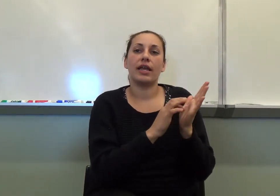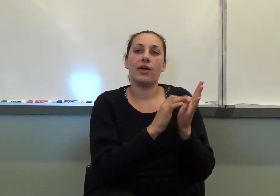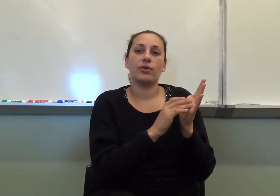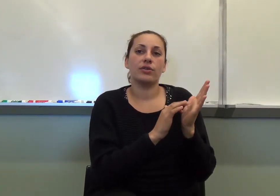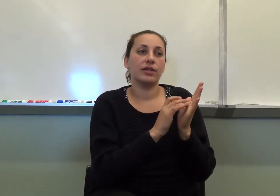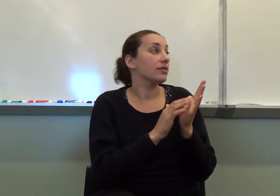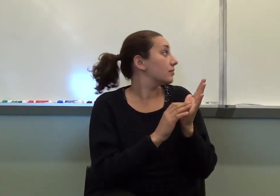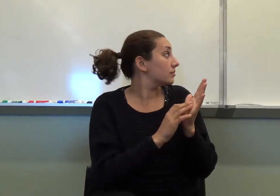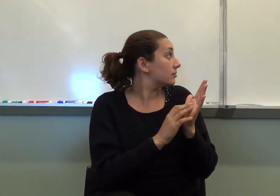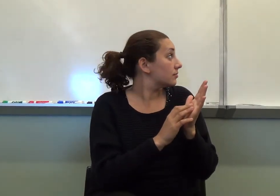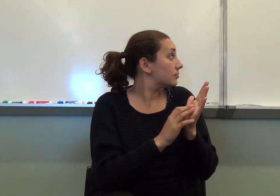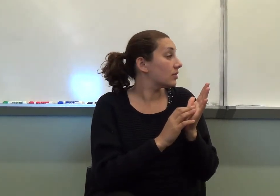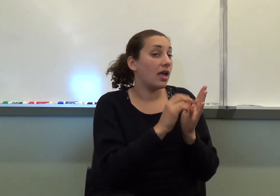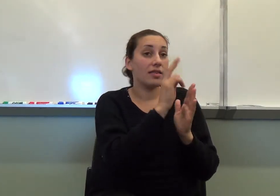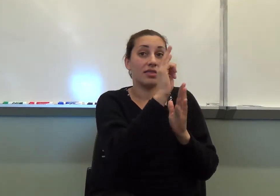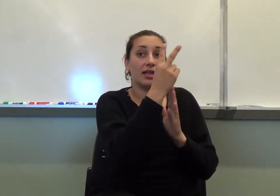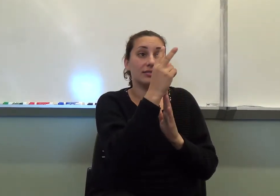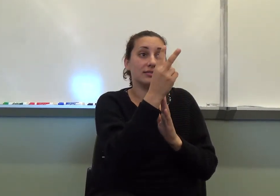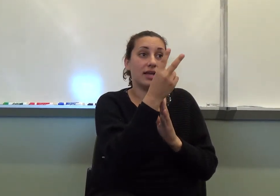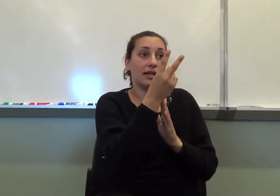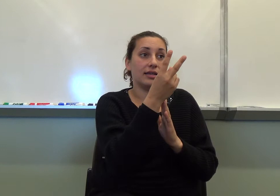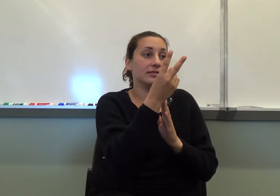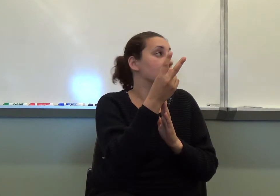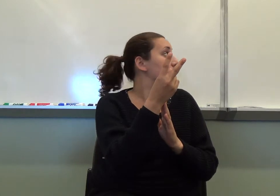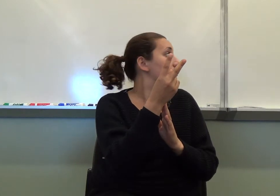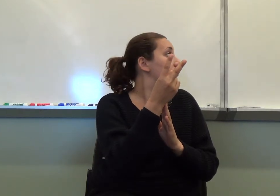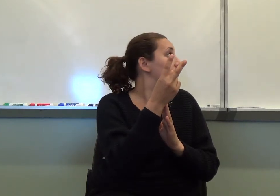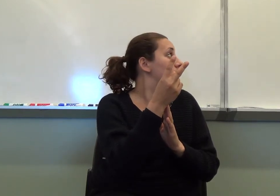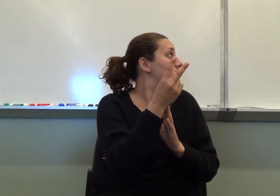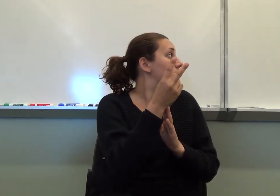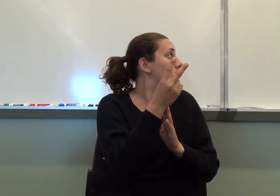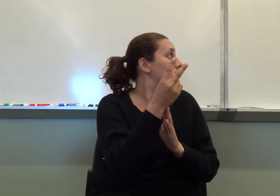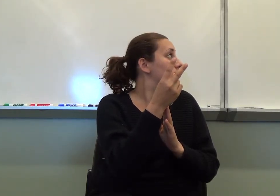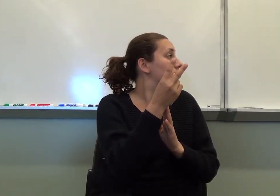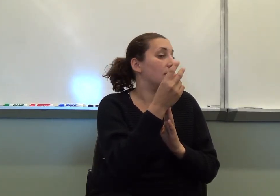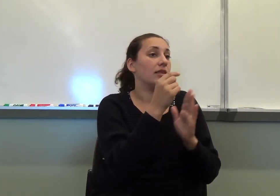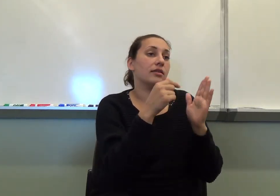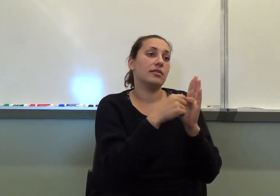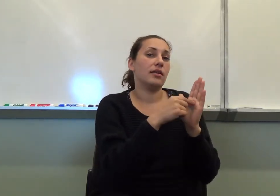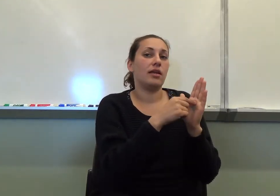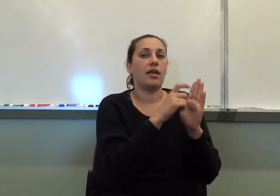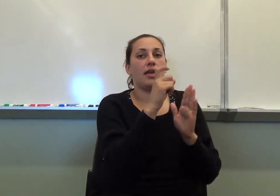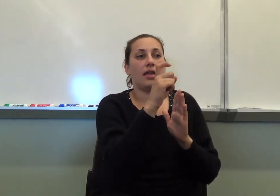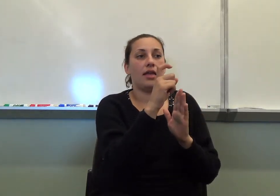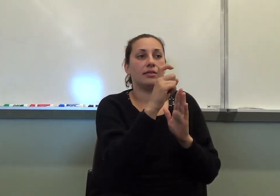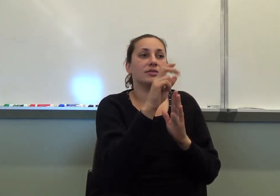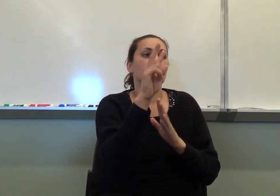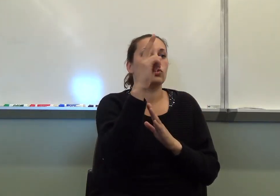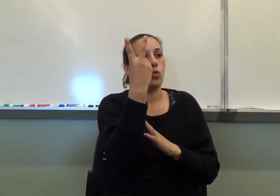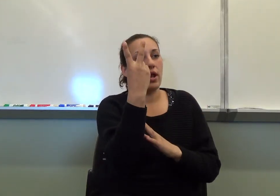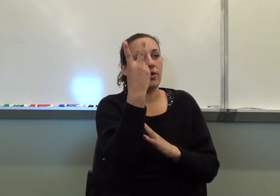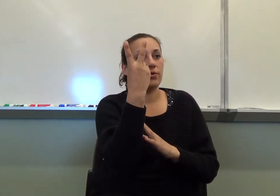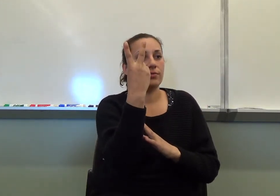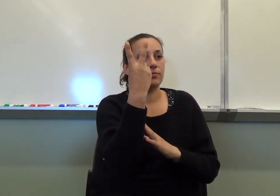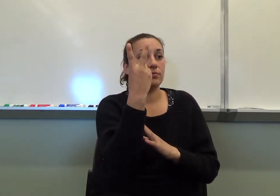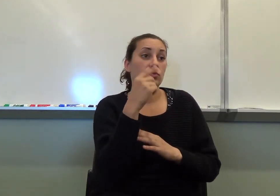description above the button. And then you push probably x squared. Now you may have a square root button.